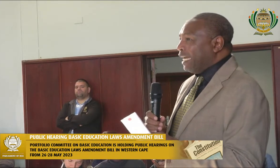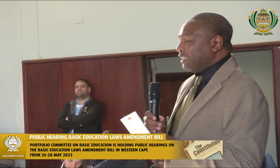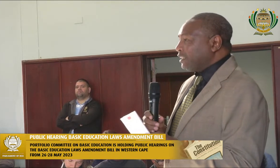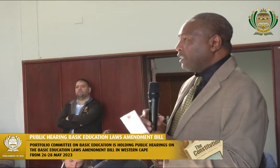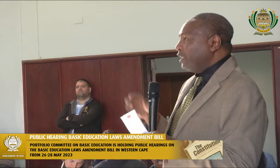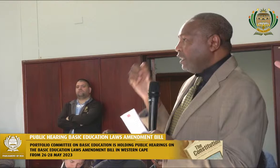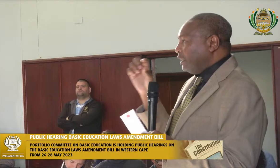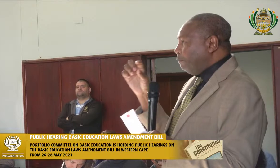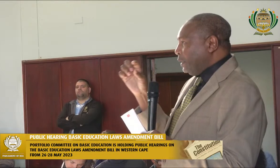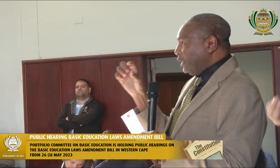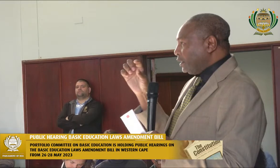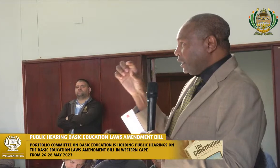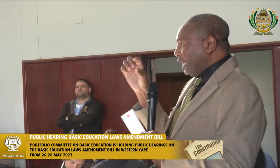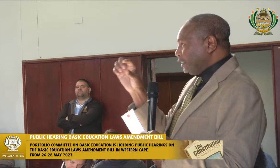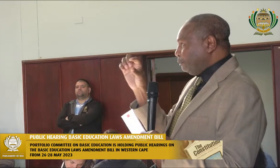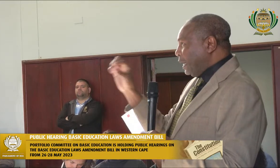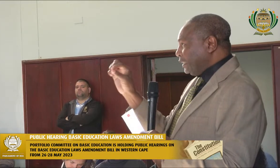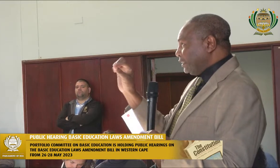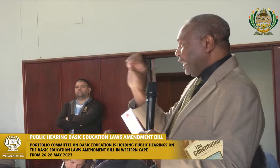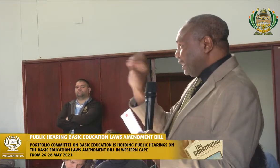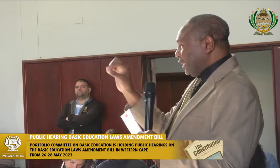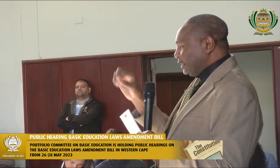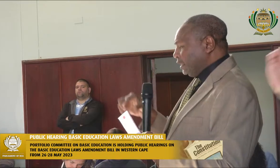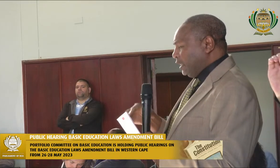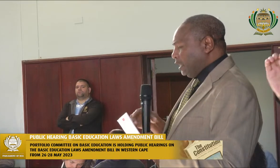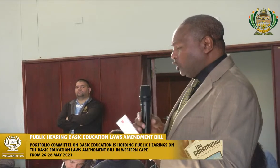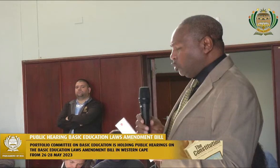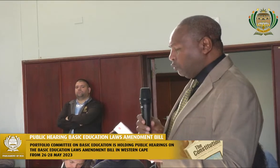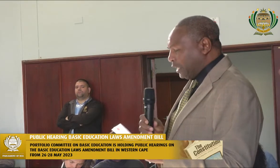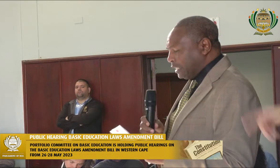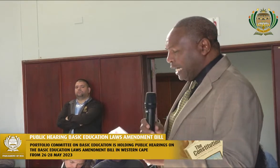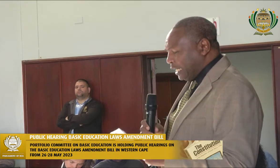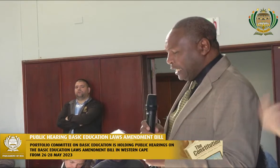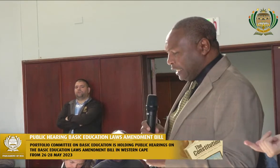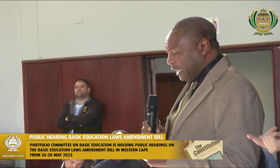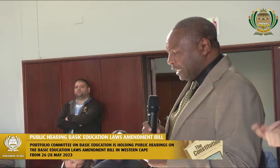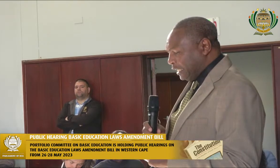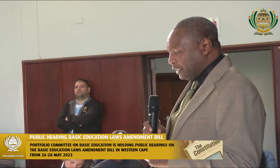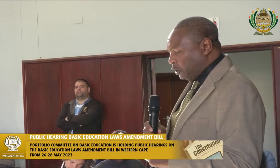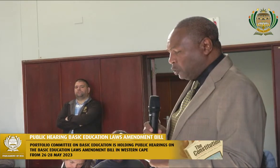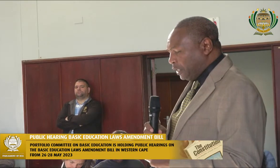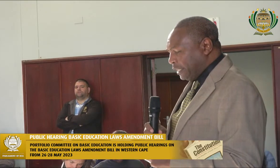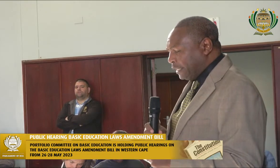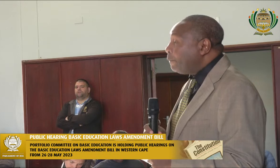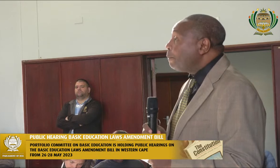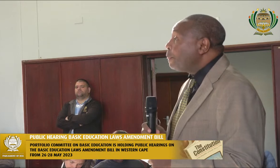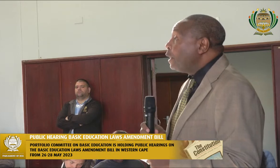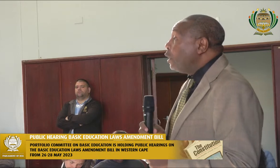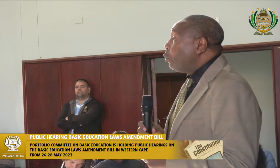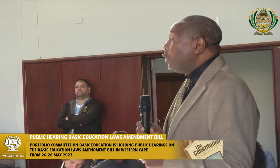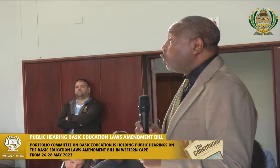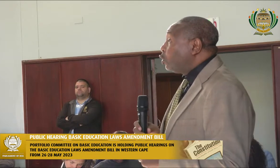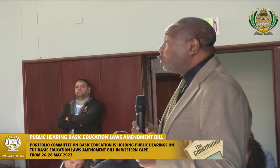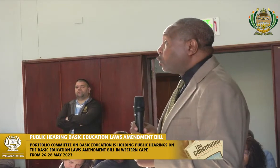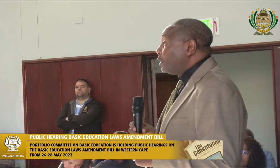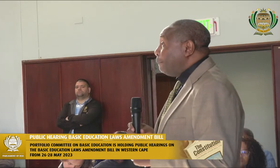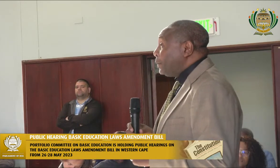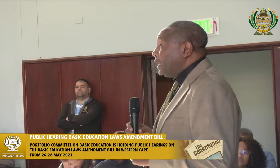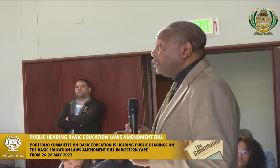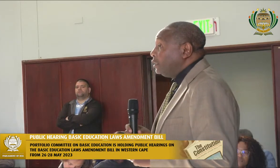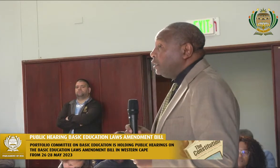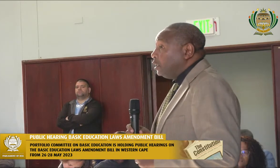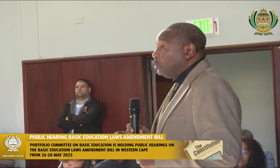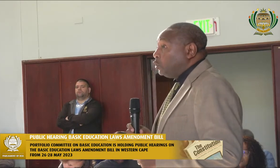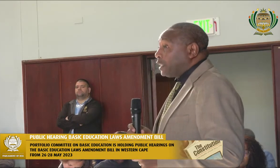happen unless the bill gets passed and that issue of grade R then gets included then. When you go through